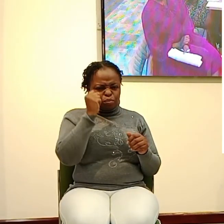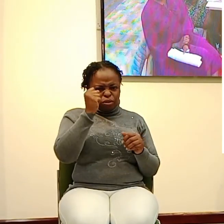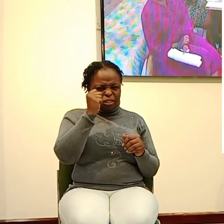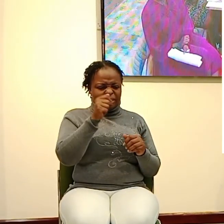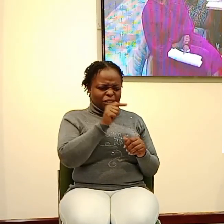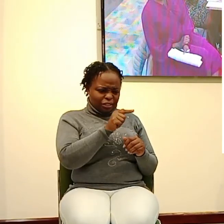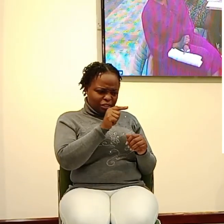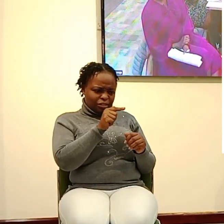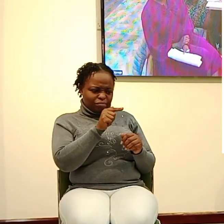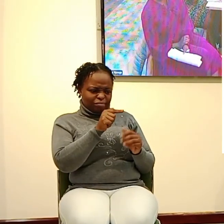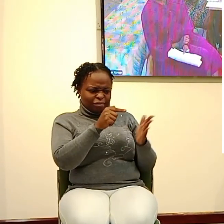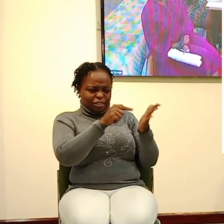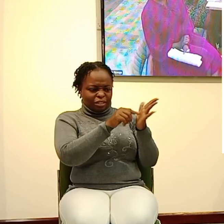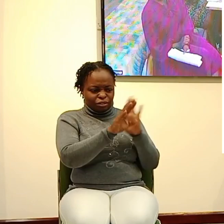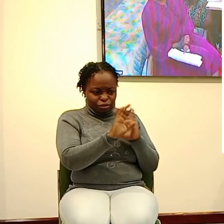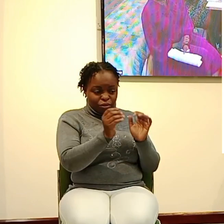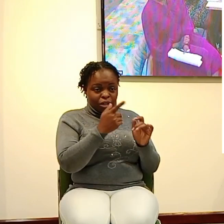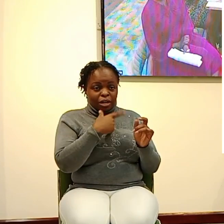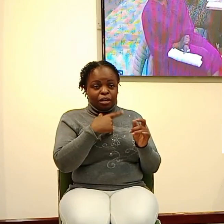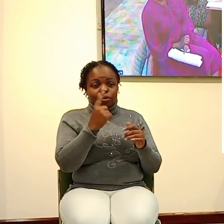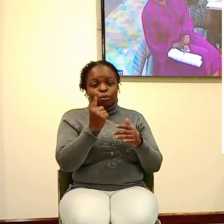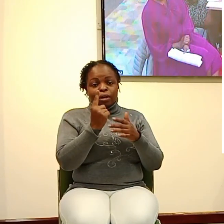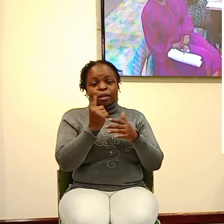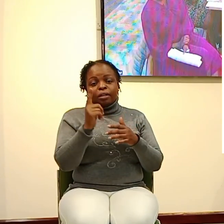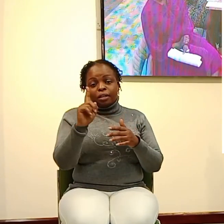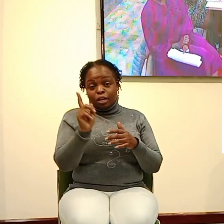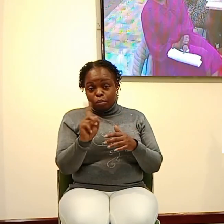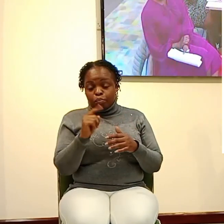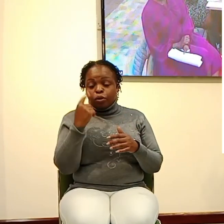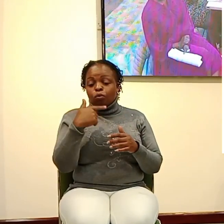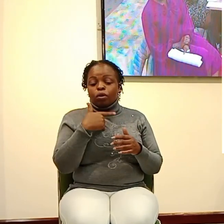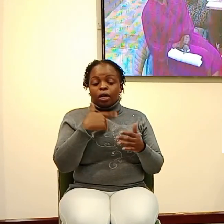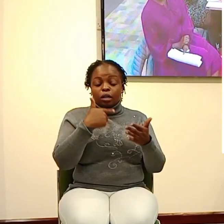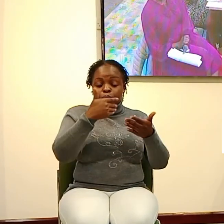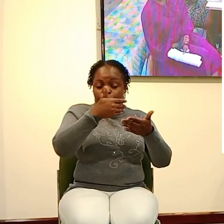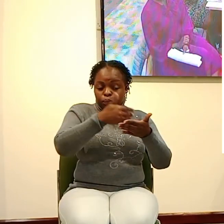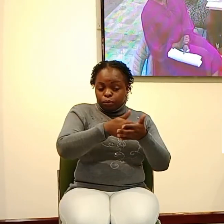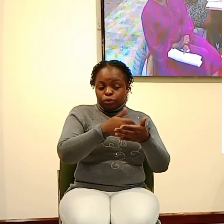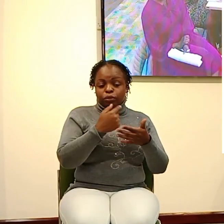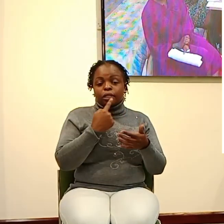there is one MP one time who came with a proposal saying that this